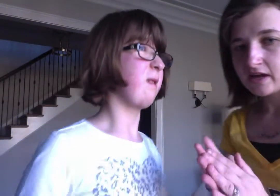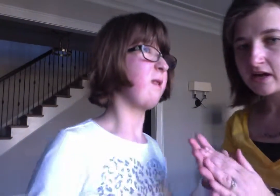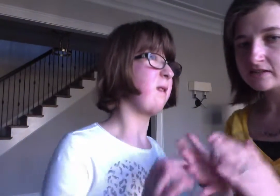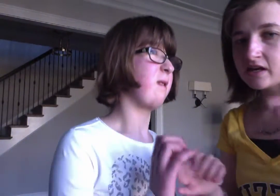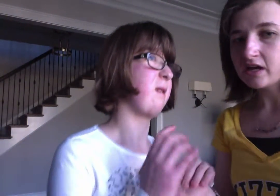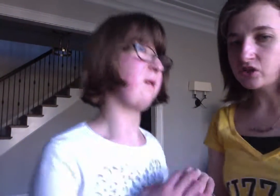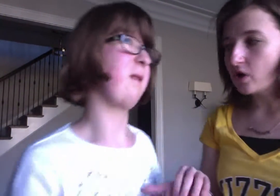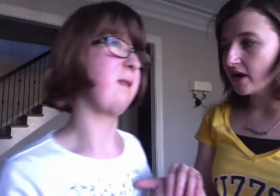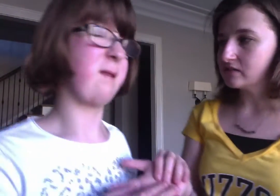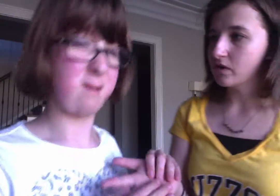There's a choice we're